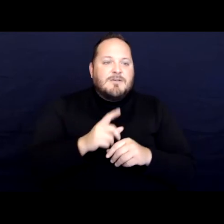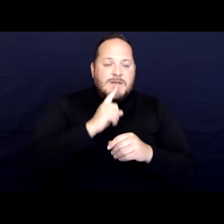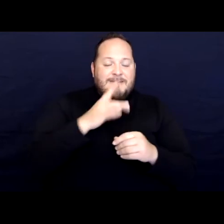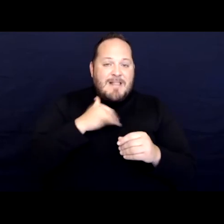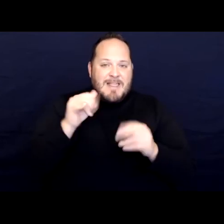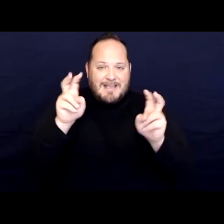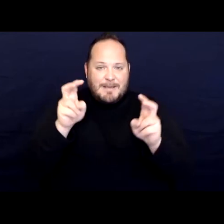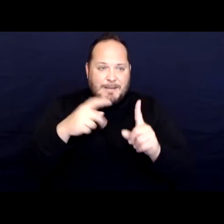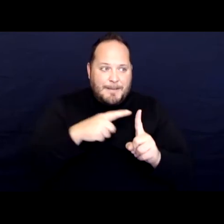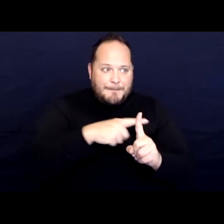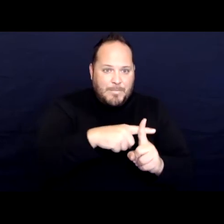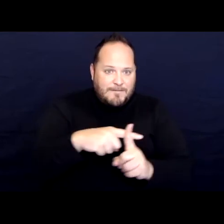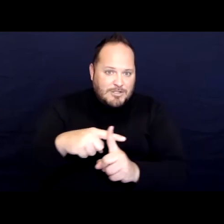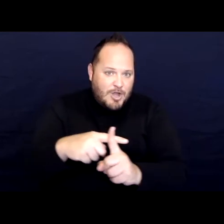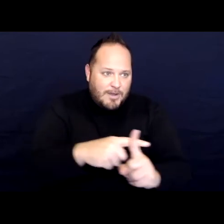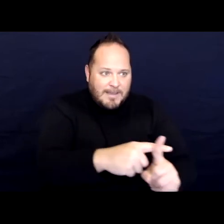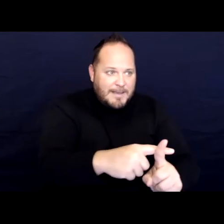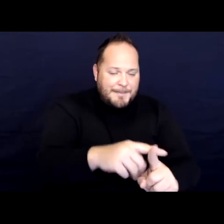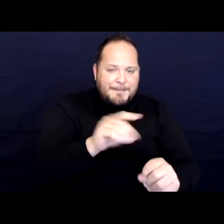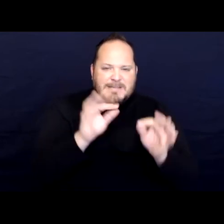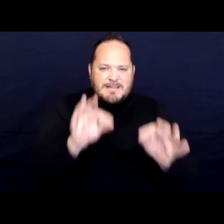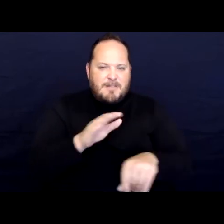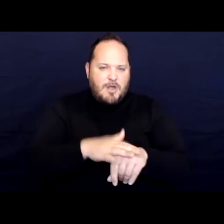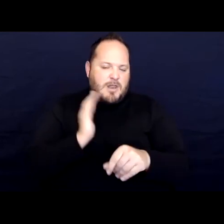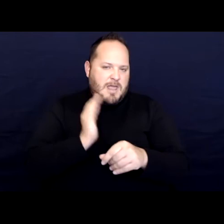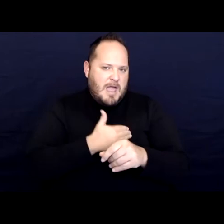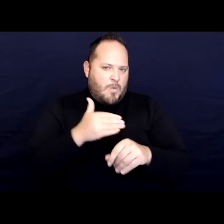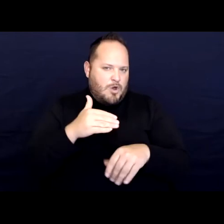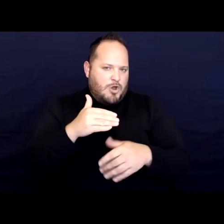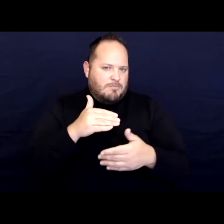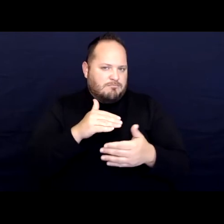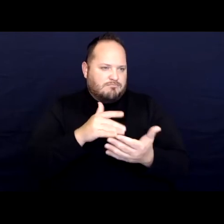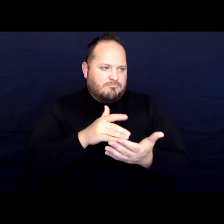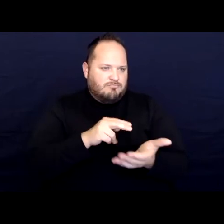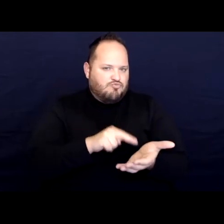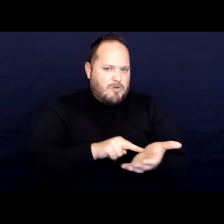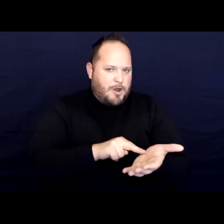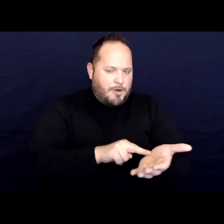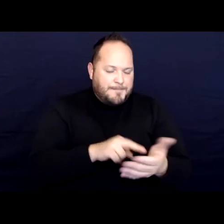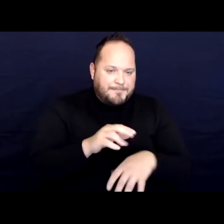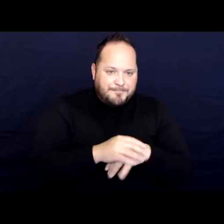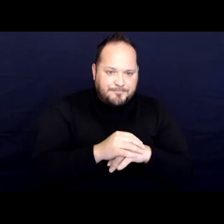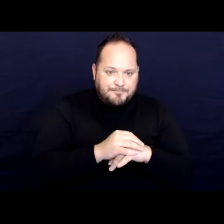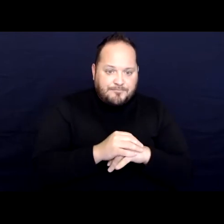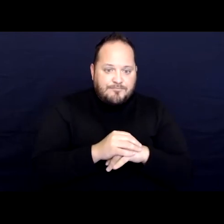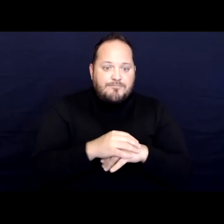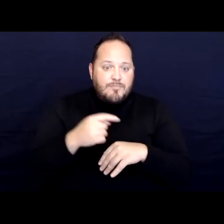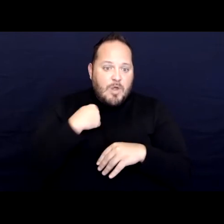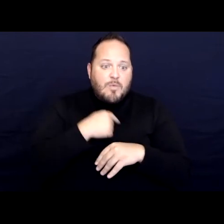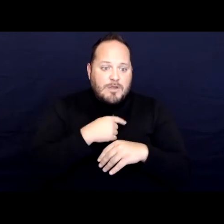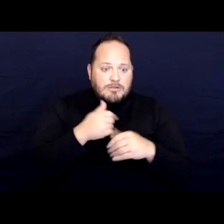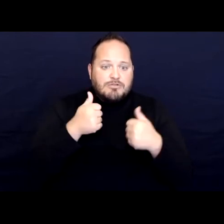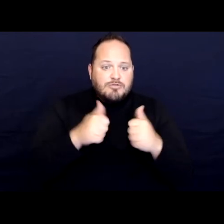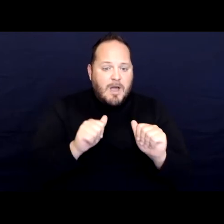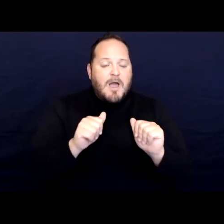definitely something that's on our radar. And we've done a lot to try to, again, through our general information,